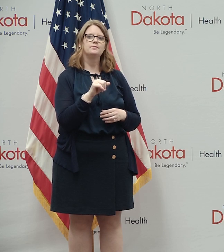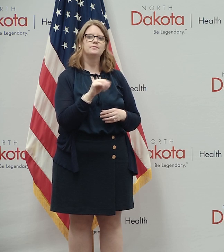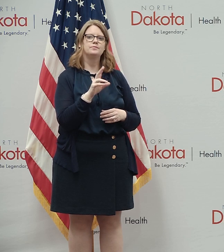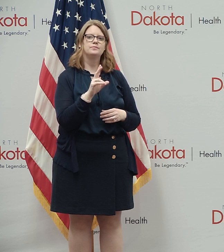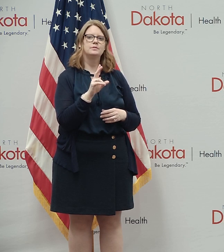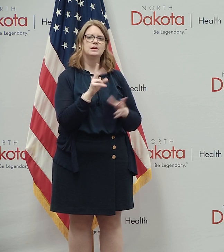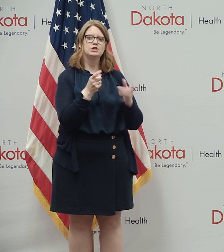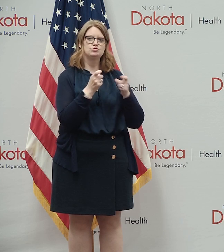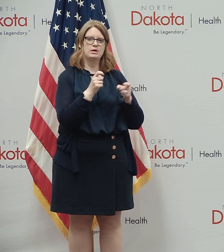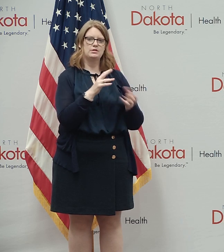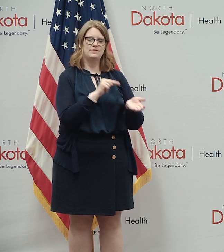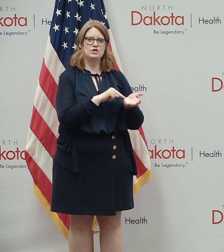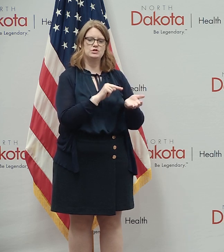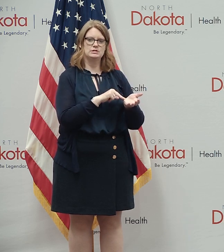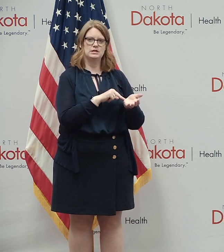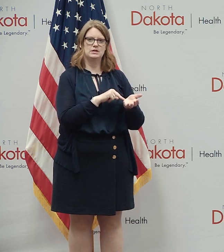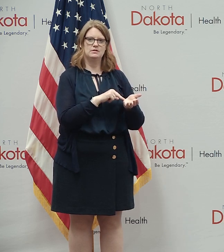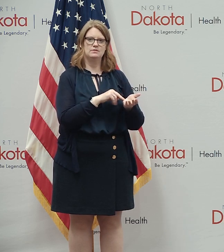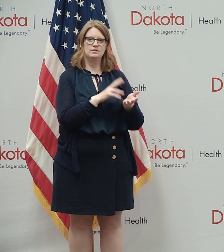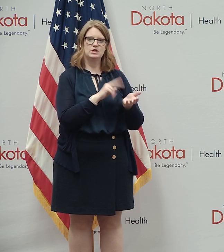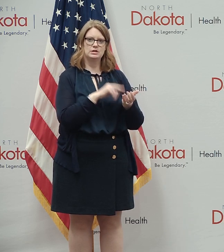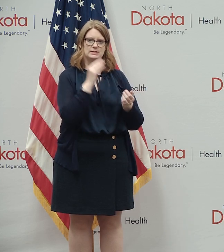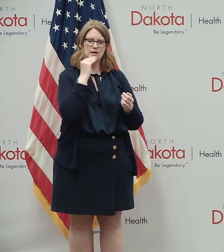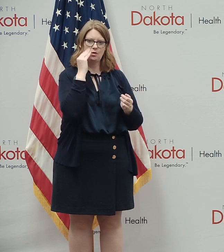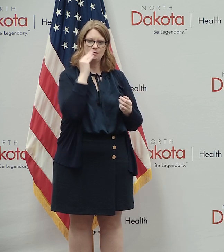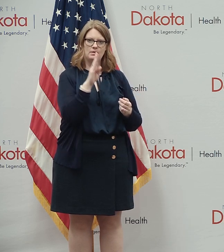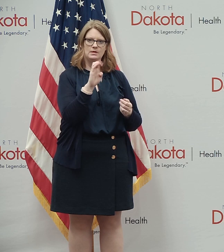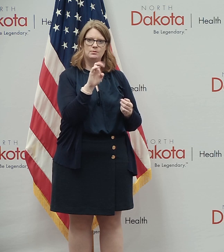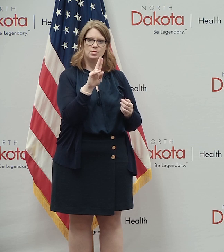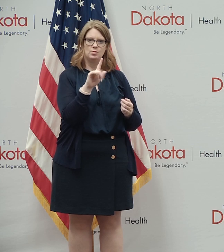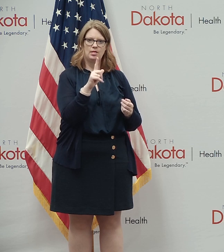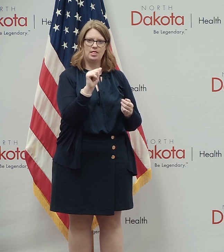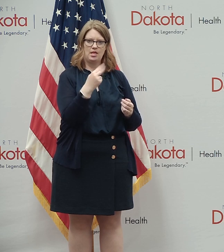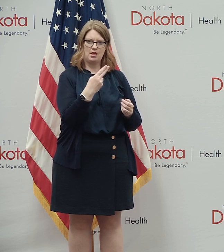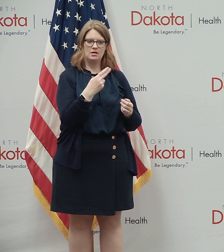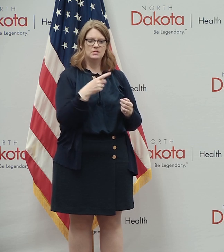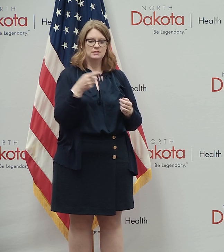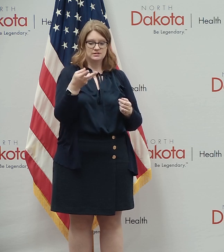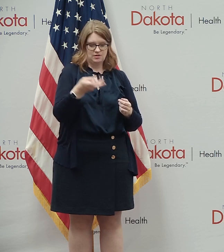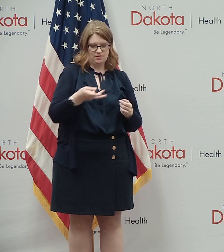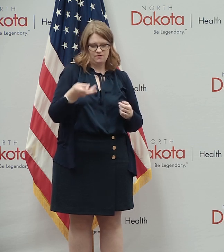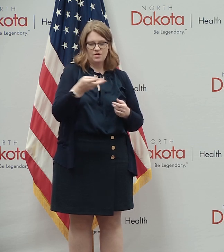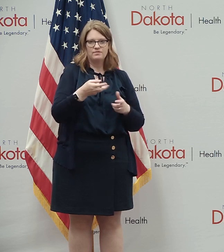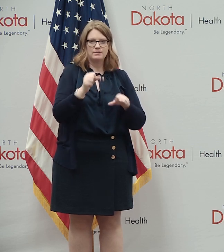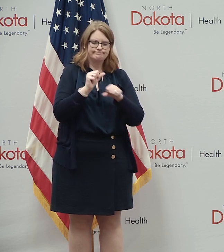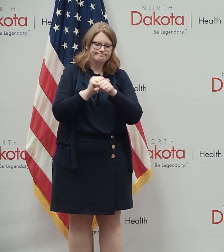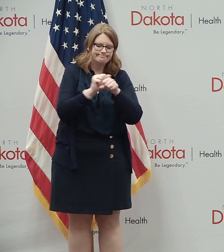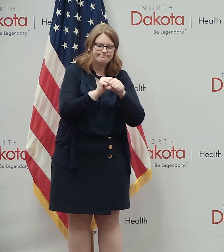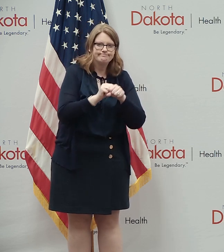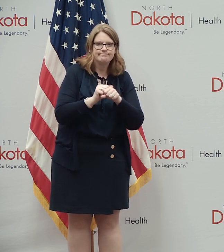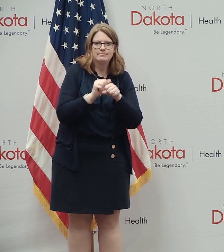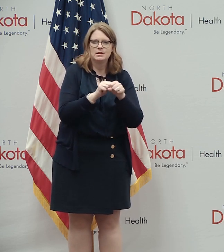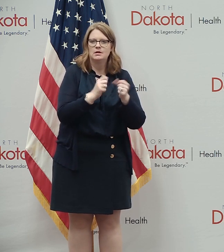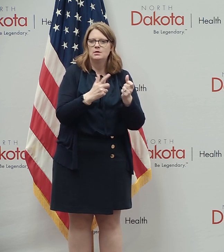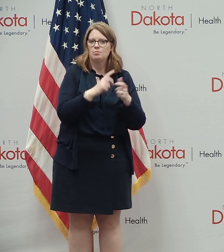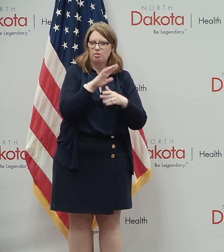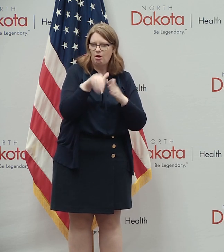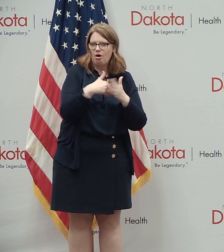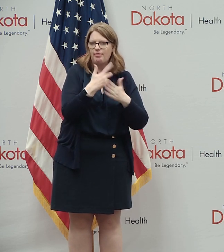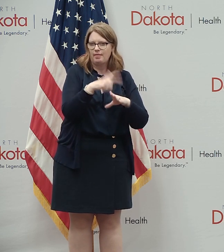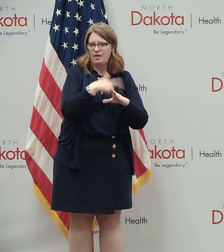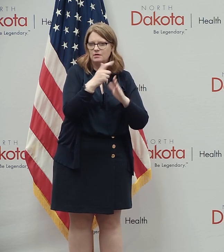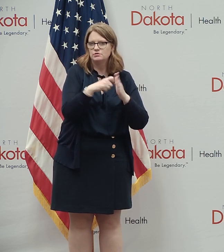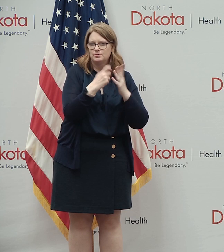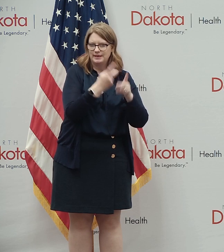DON, Director of Nursing for the nursing home in Beulah as well. So they're the ones working together, working with all of the long-term care facilities